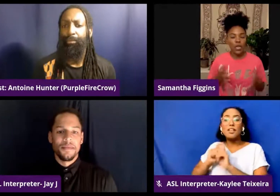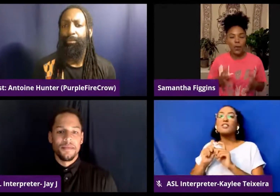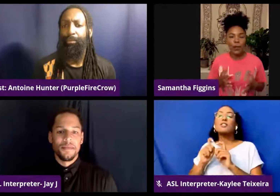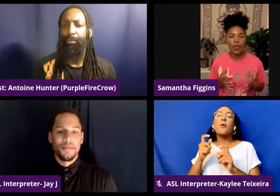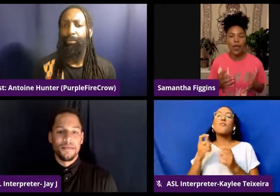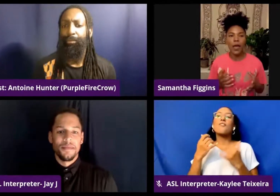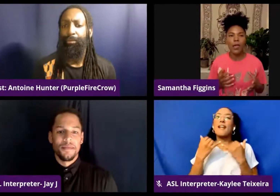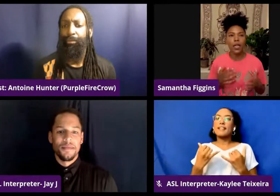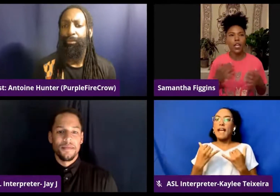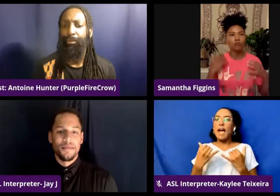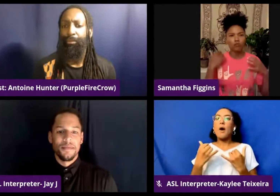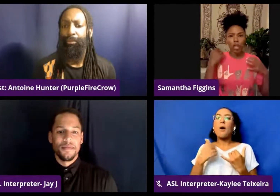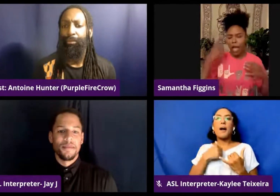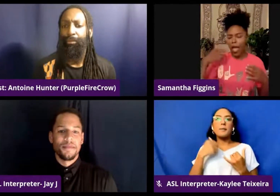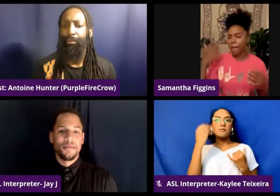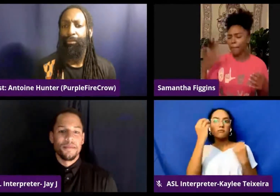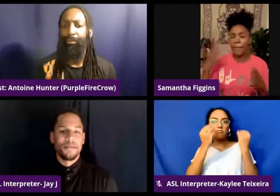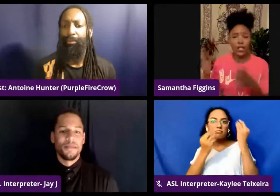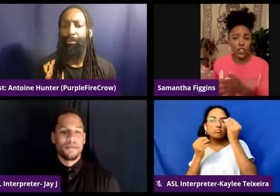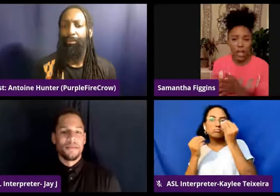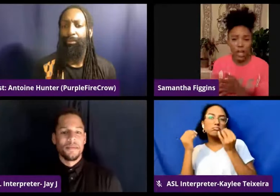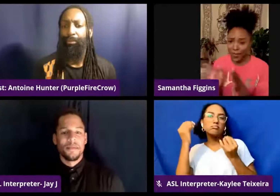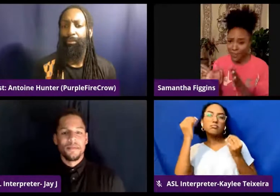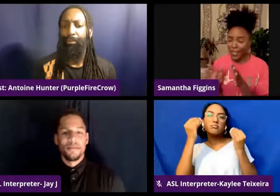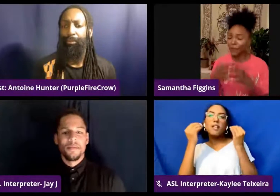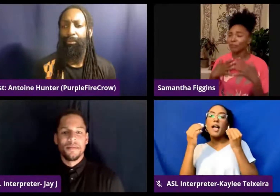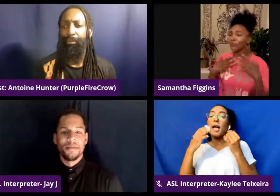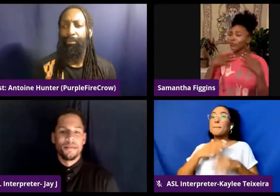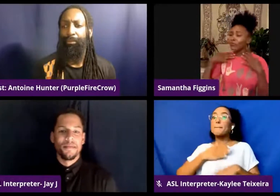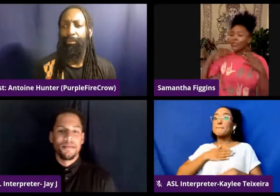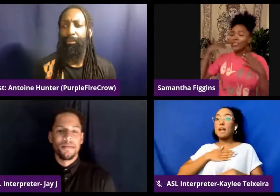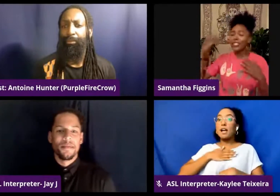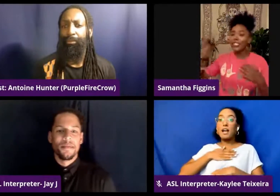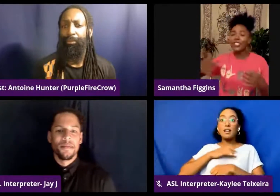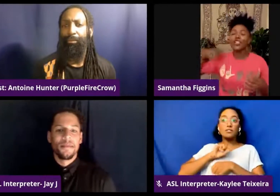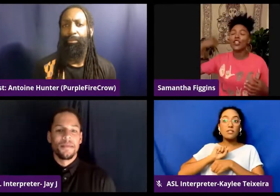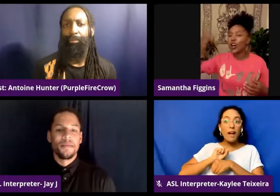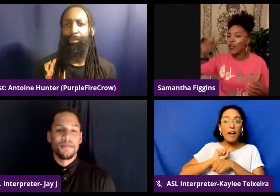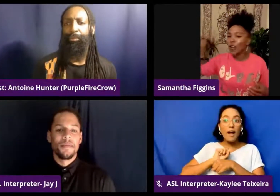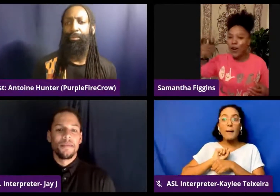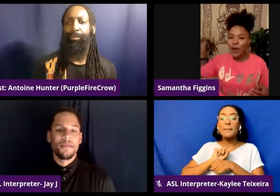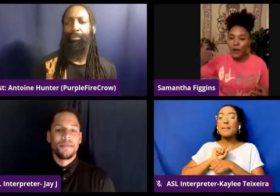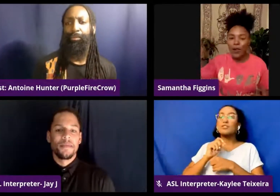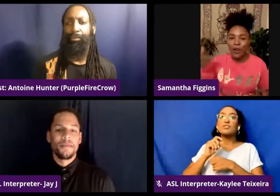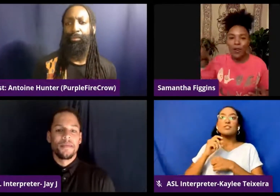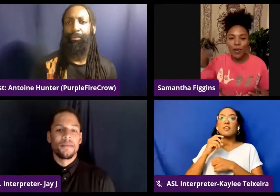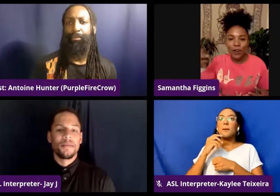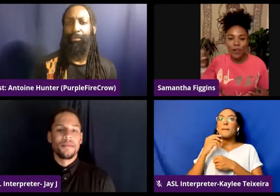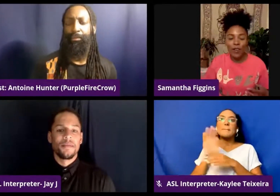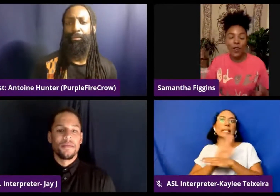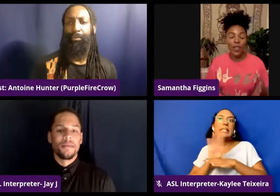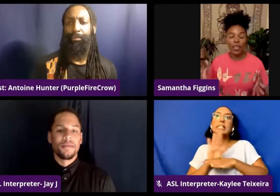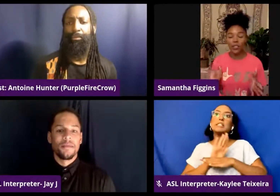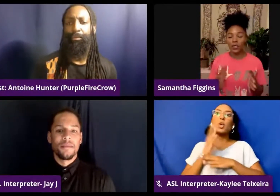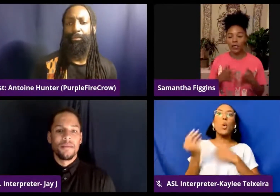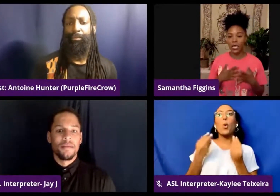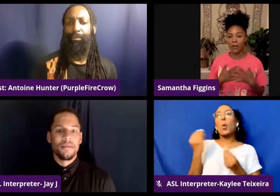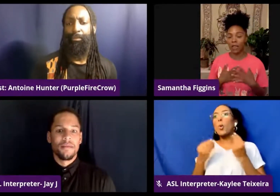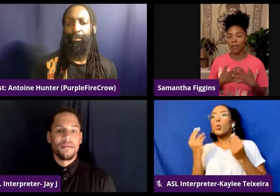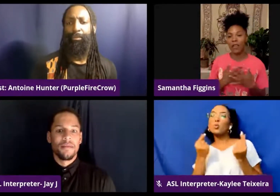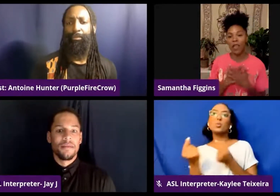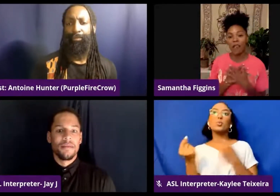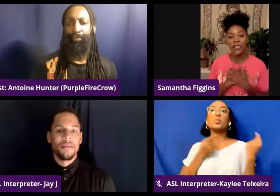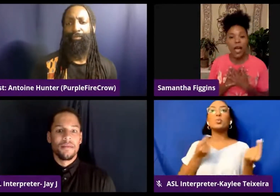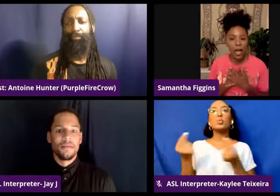to think about that. At my job, Ailey, it is go, go, go, go, go, go, go, that I don't